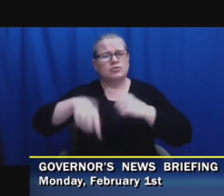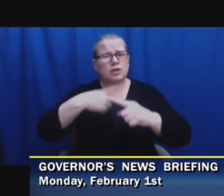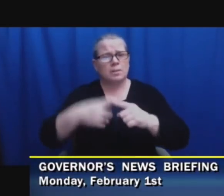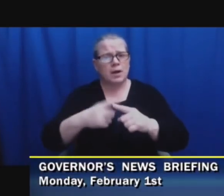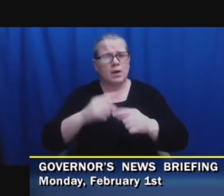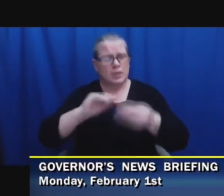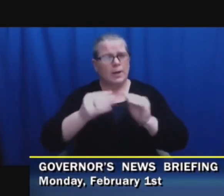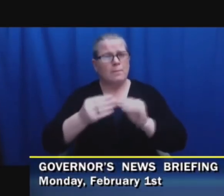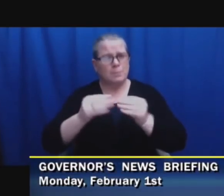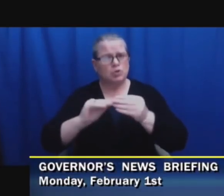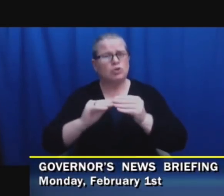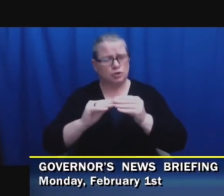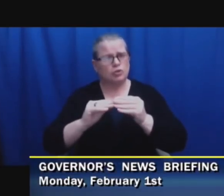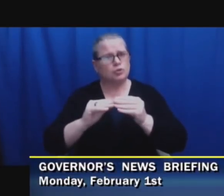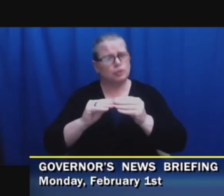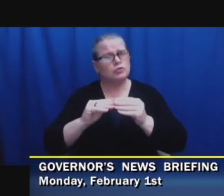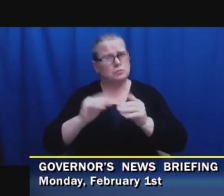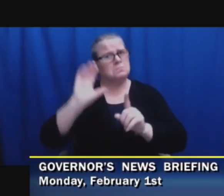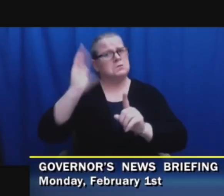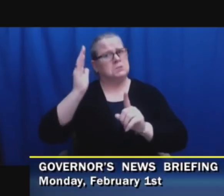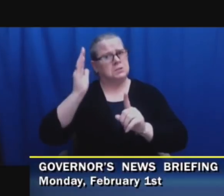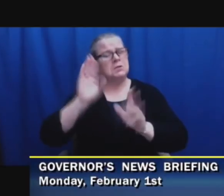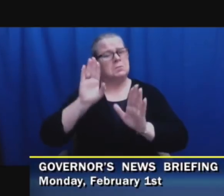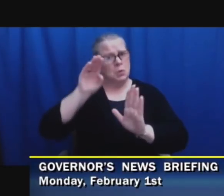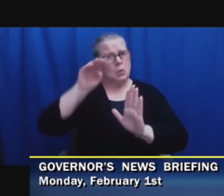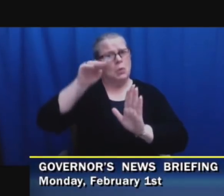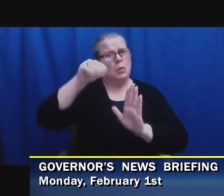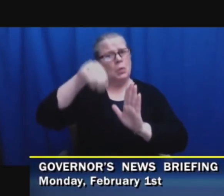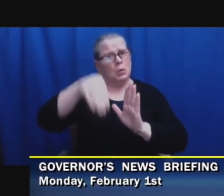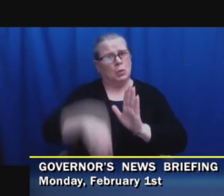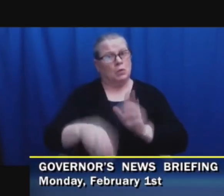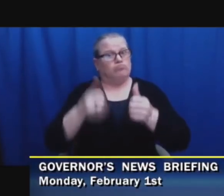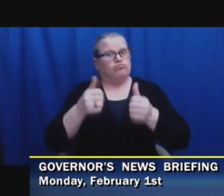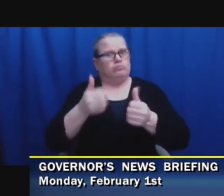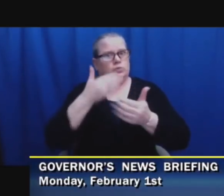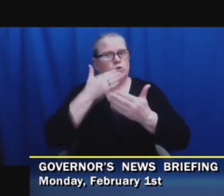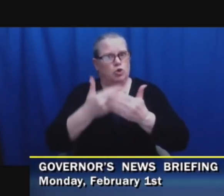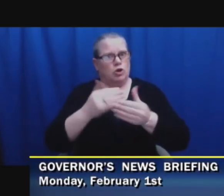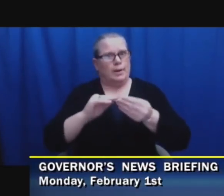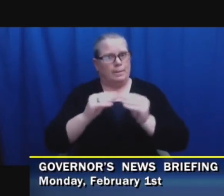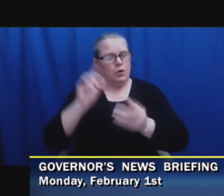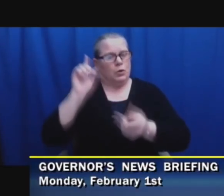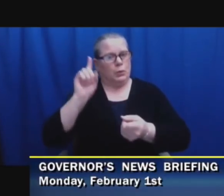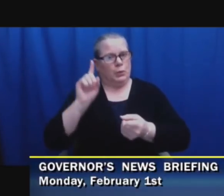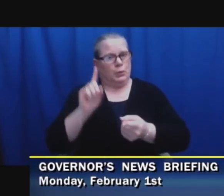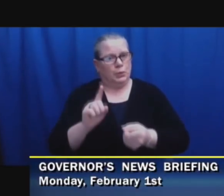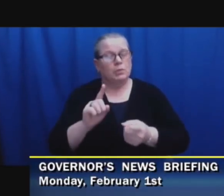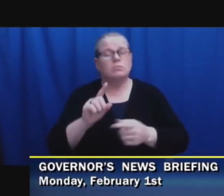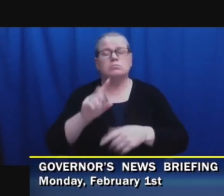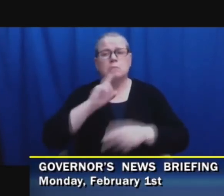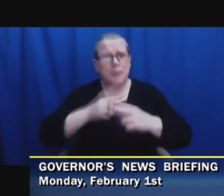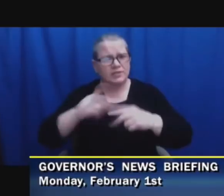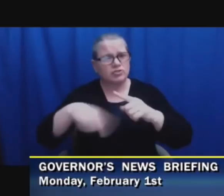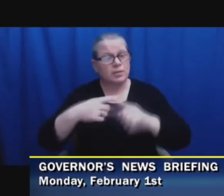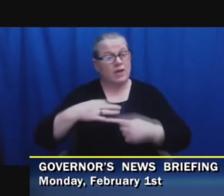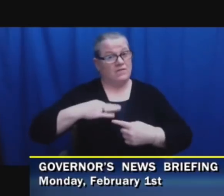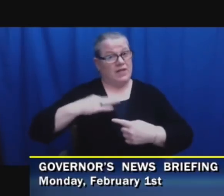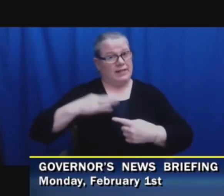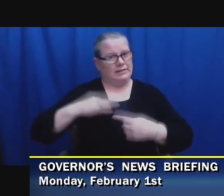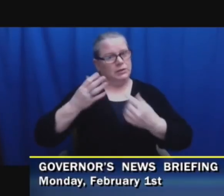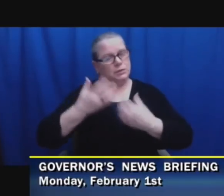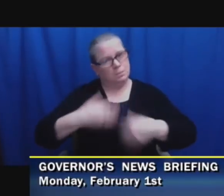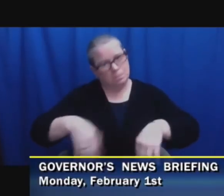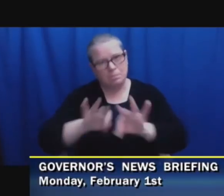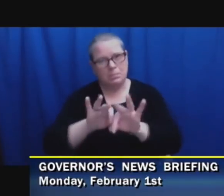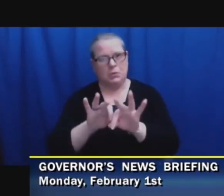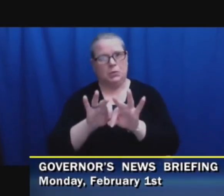direction, and really talked about the fact that volunteers have been a big part of this. Any idea comparing what's